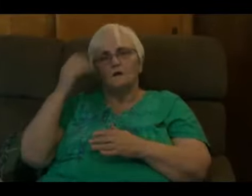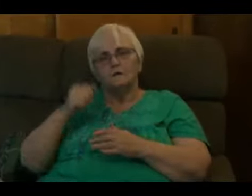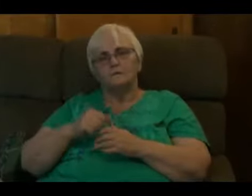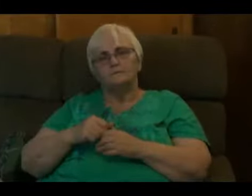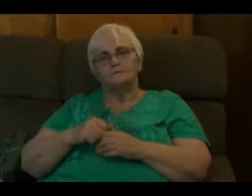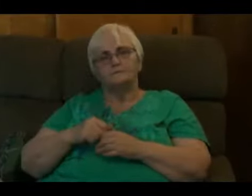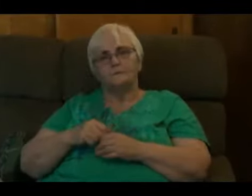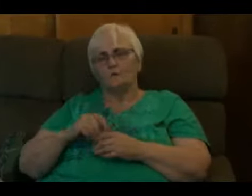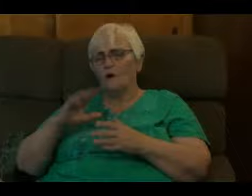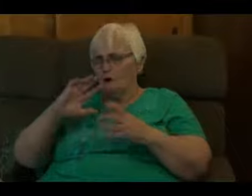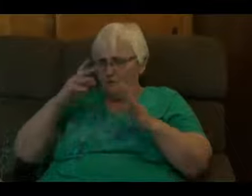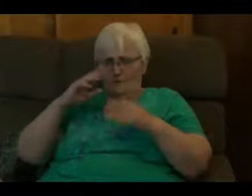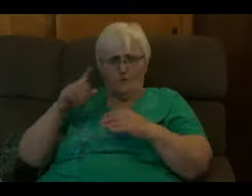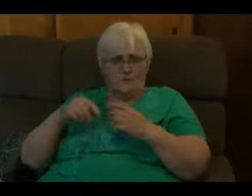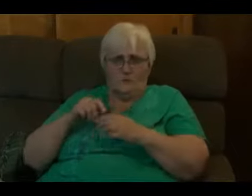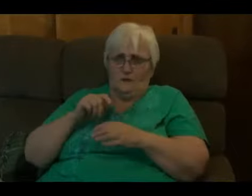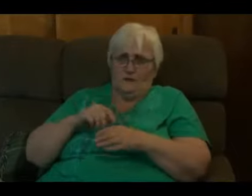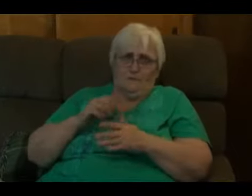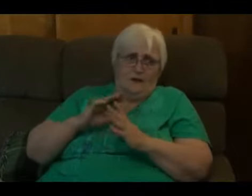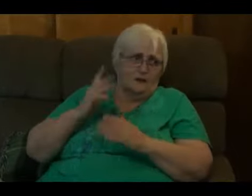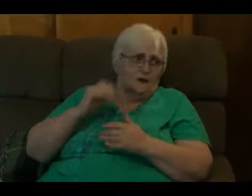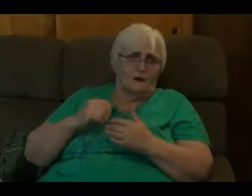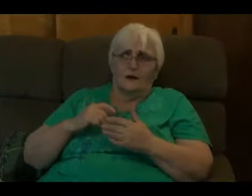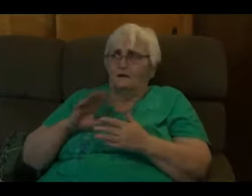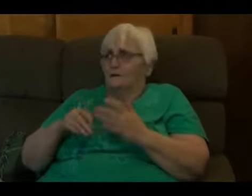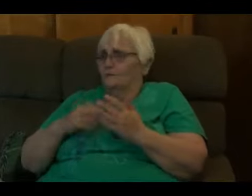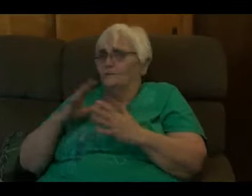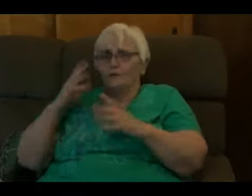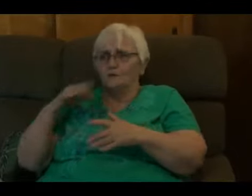I'm confused about this. I've been asking God, I'm confused about this. Well, you know what?